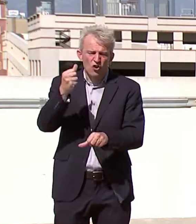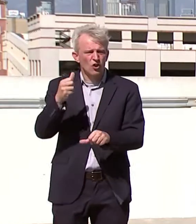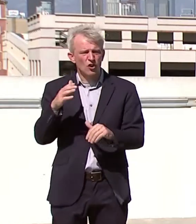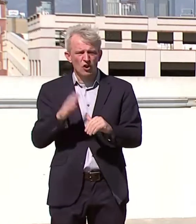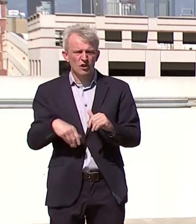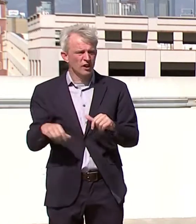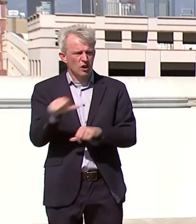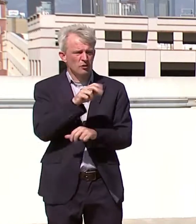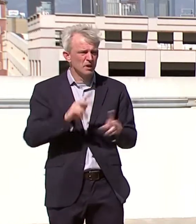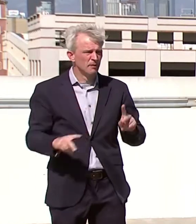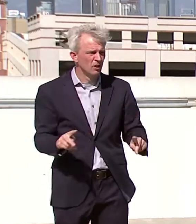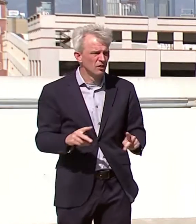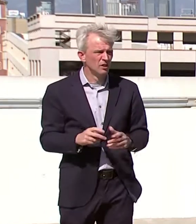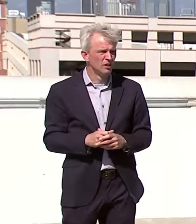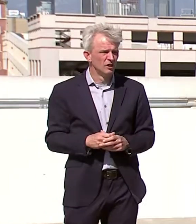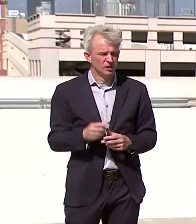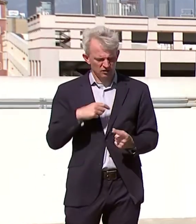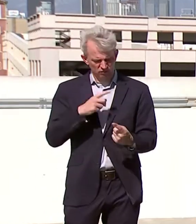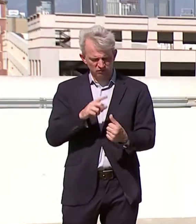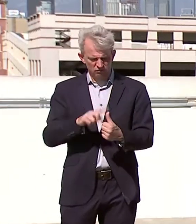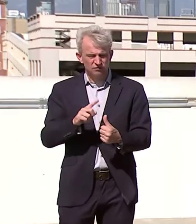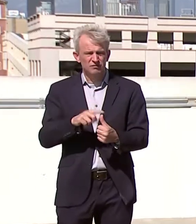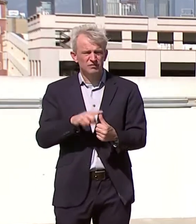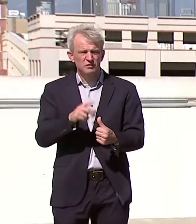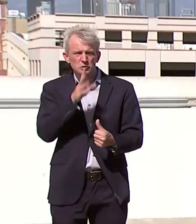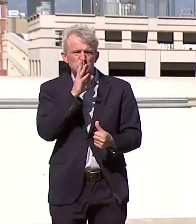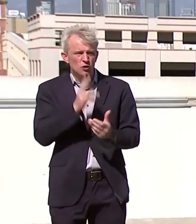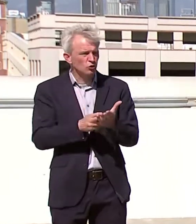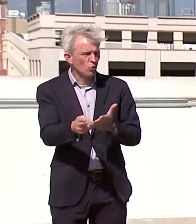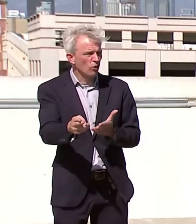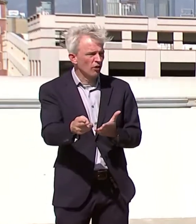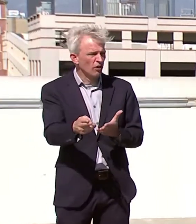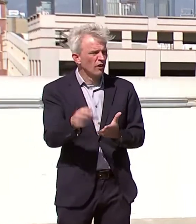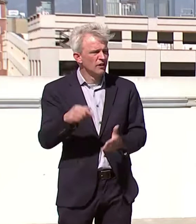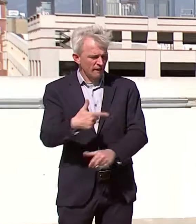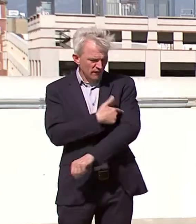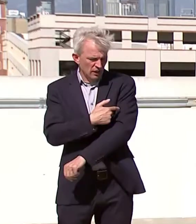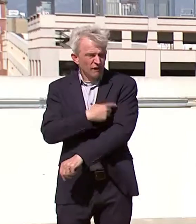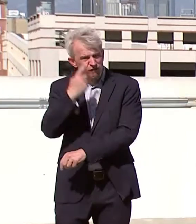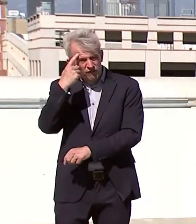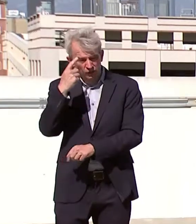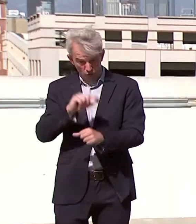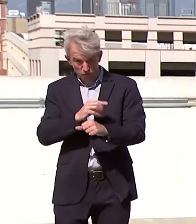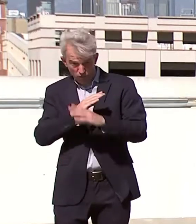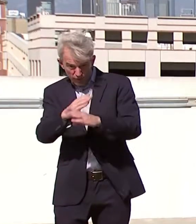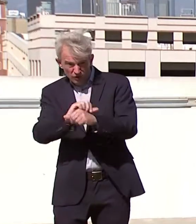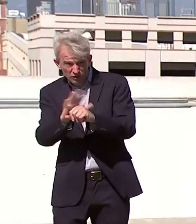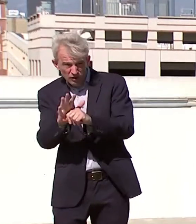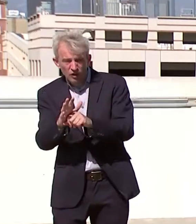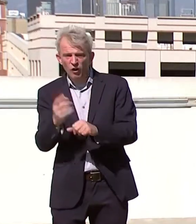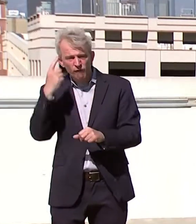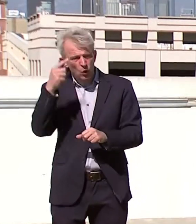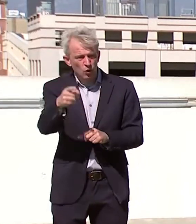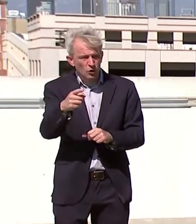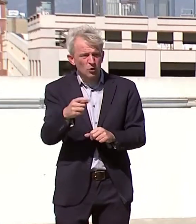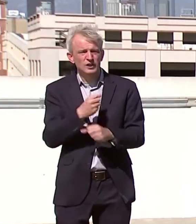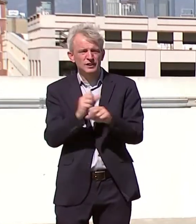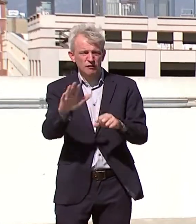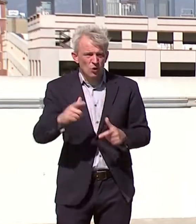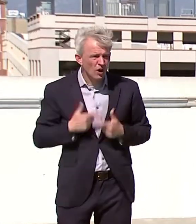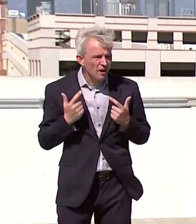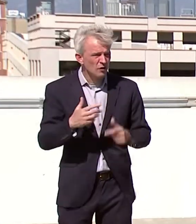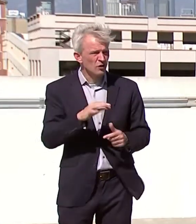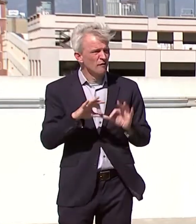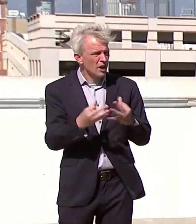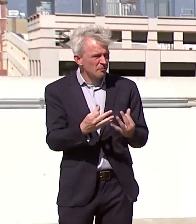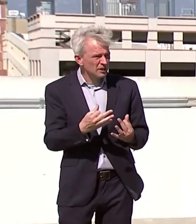make this work. First, speak the truth, that this vaccine is for you. It will protect you. It will save your life, your family member's life,